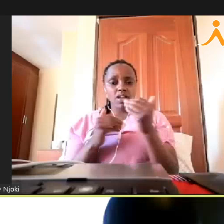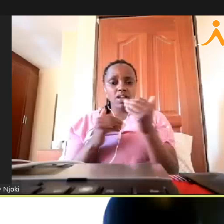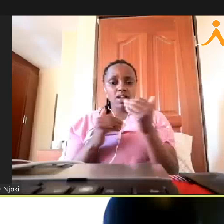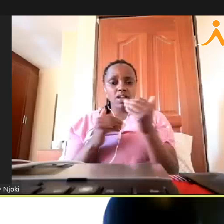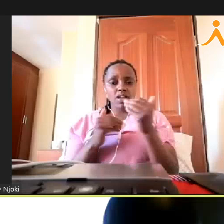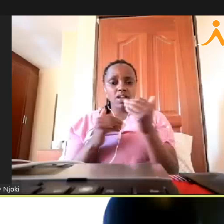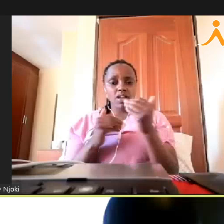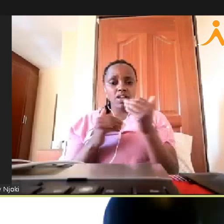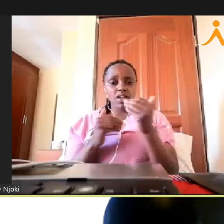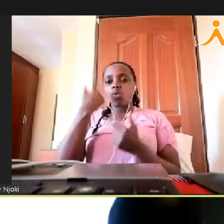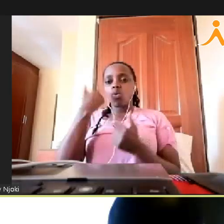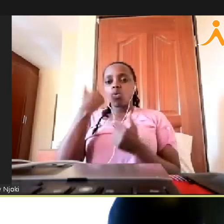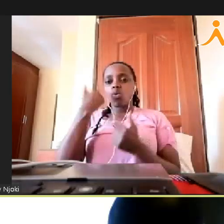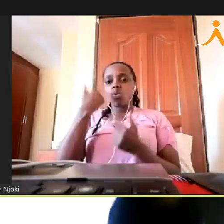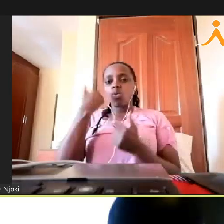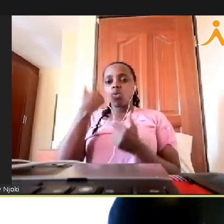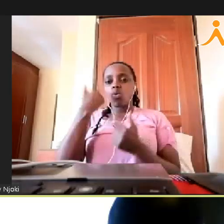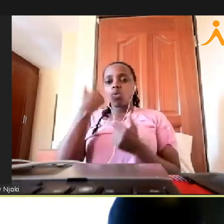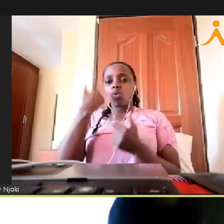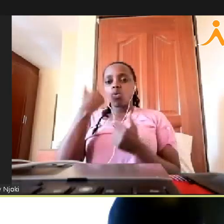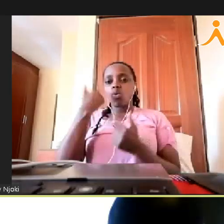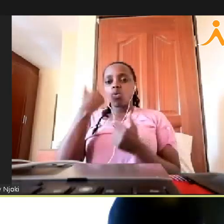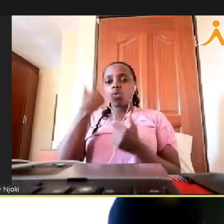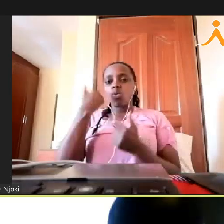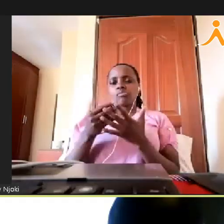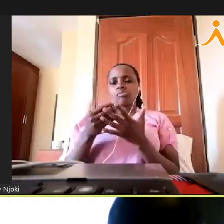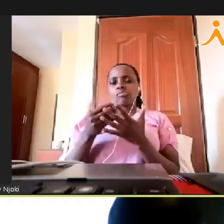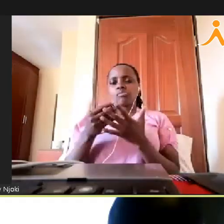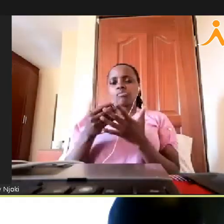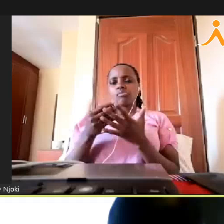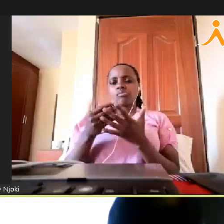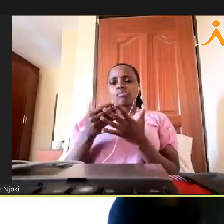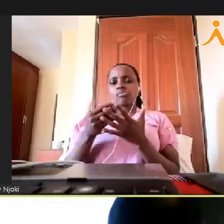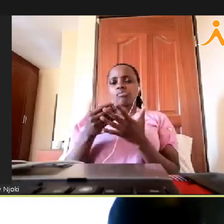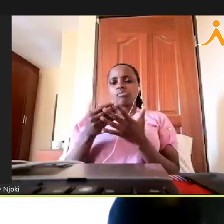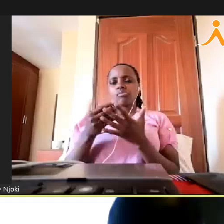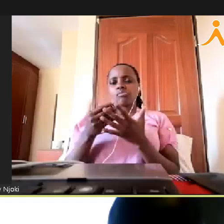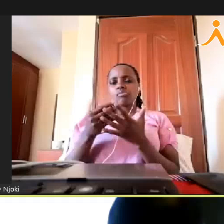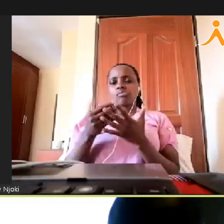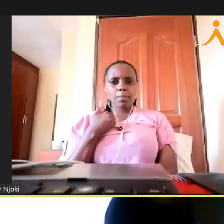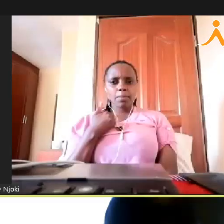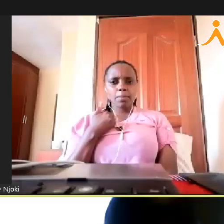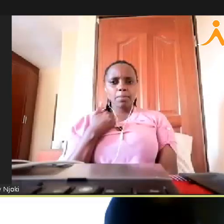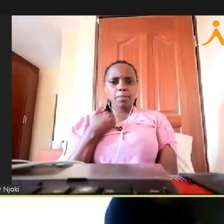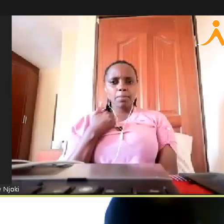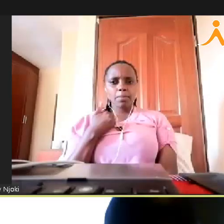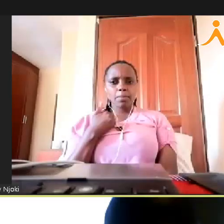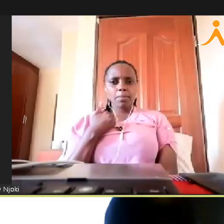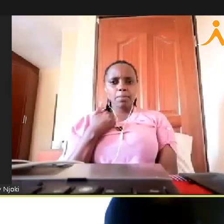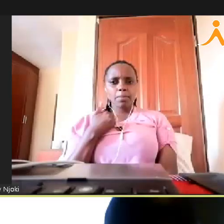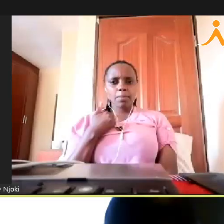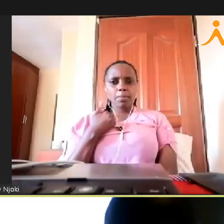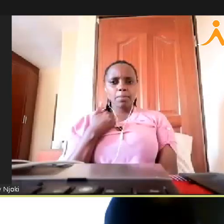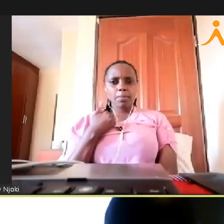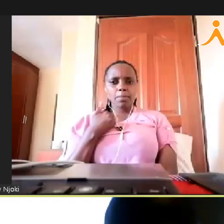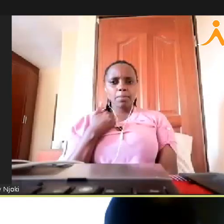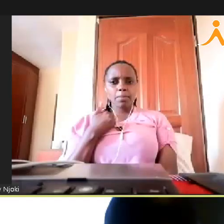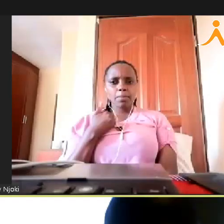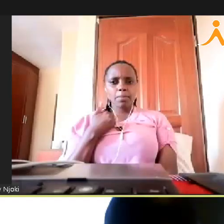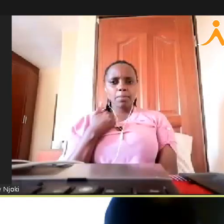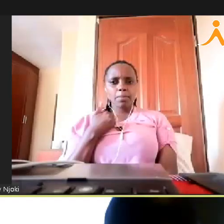the groups that were part of the consolidation. We maintained the working email or the working group